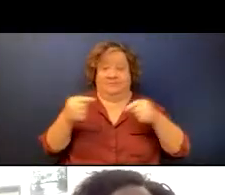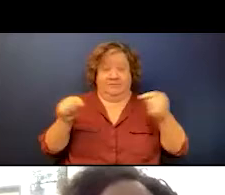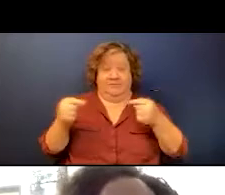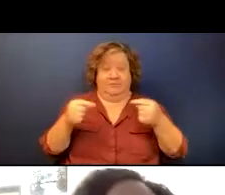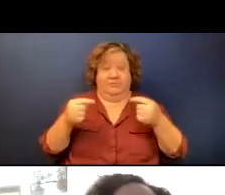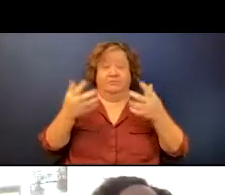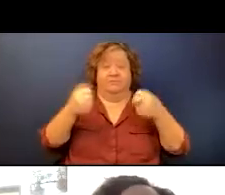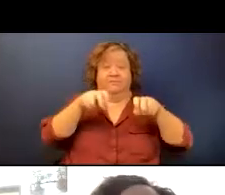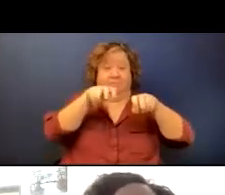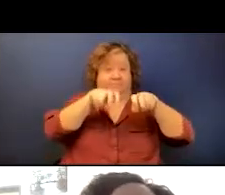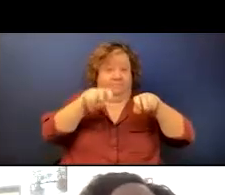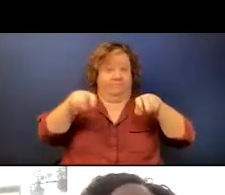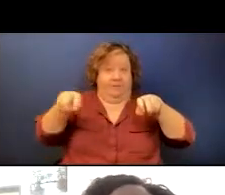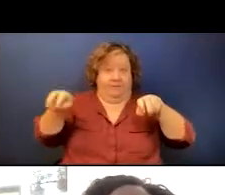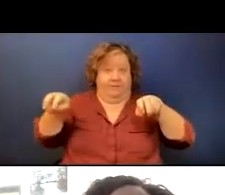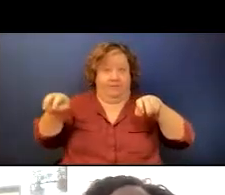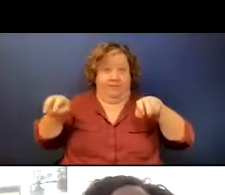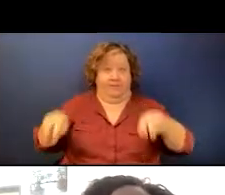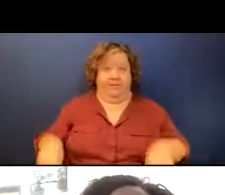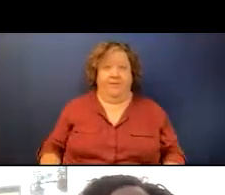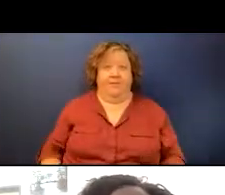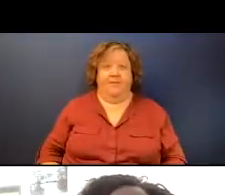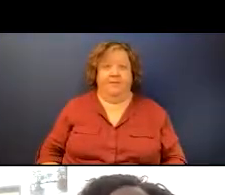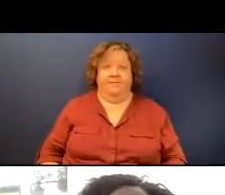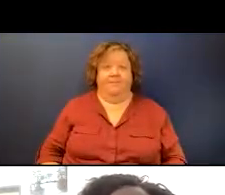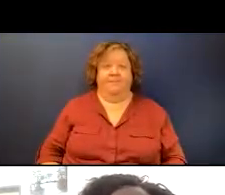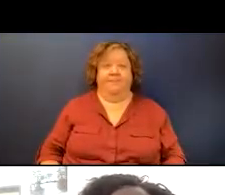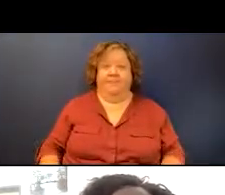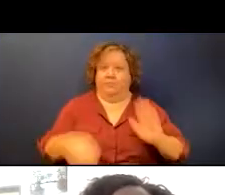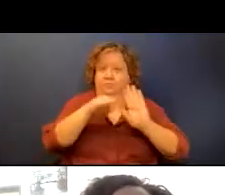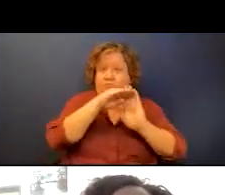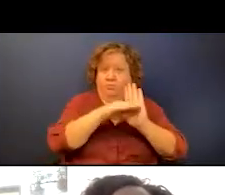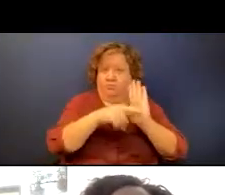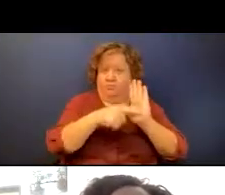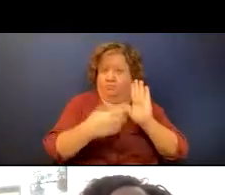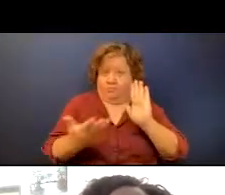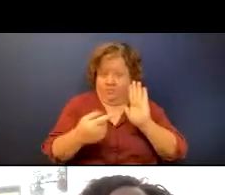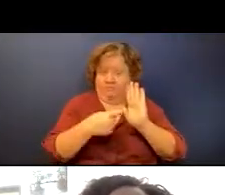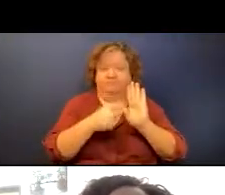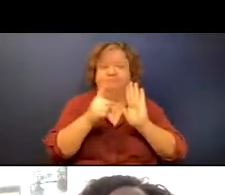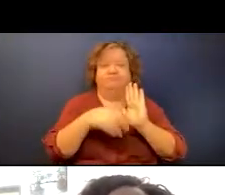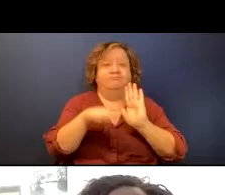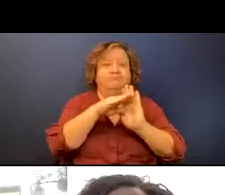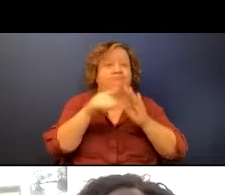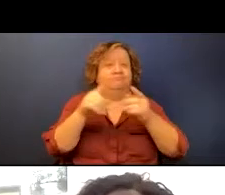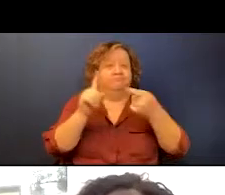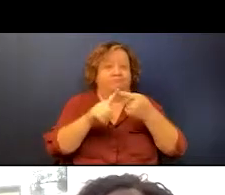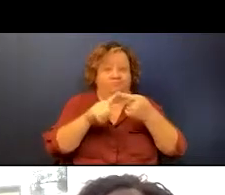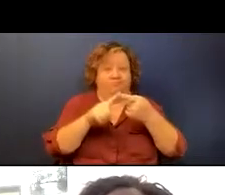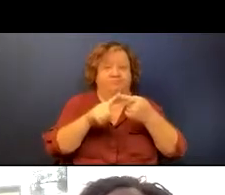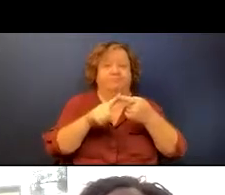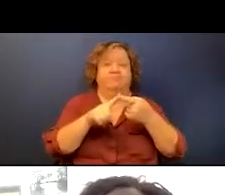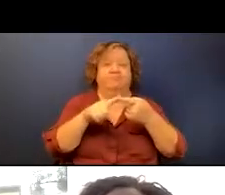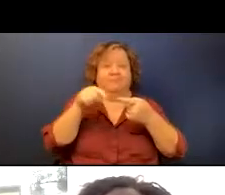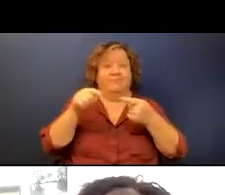just for the rules, please, as you join the discussion, please state your name in the chat box,